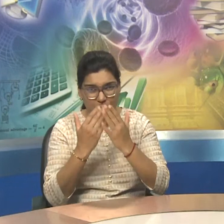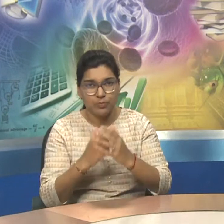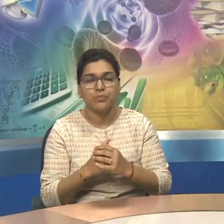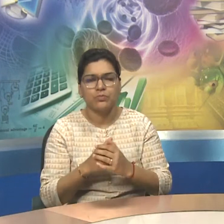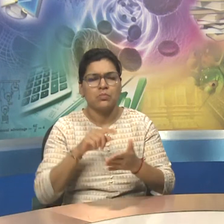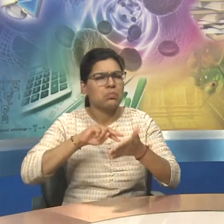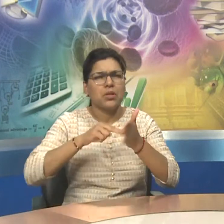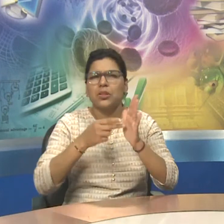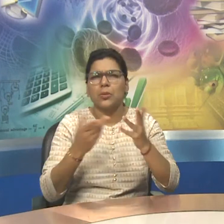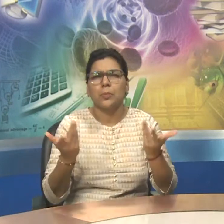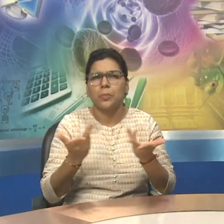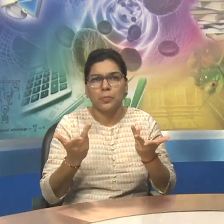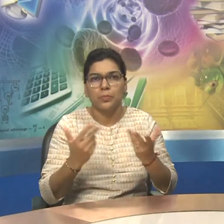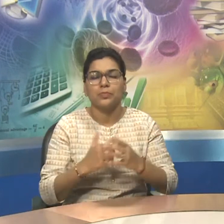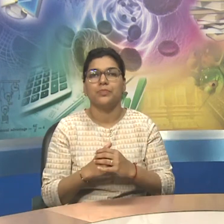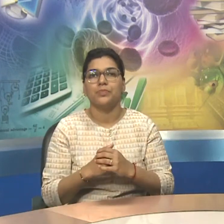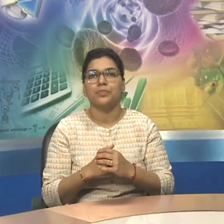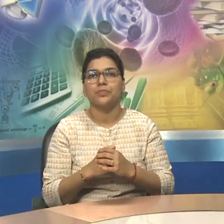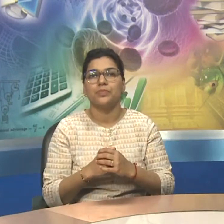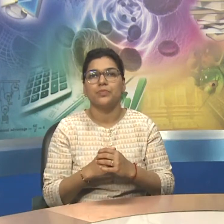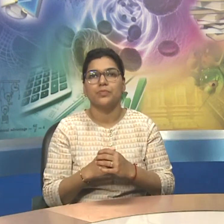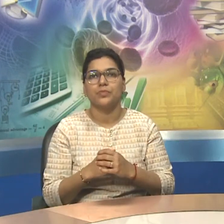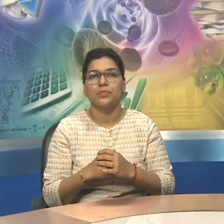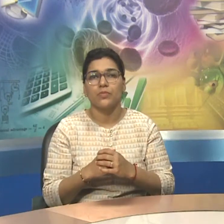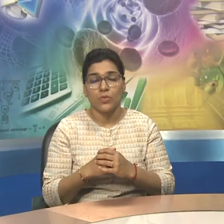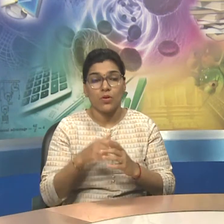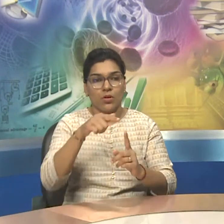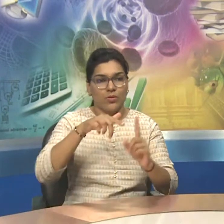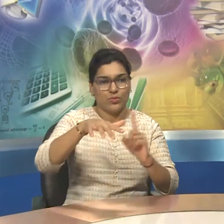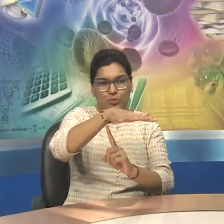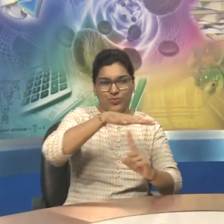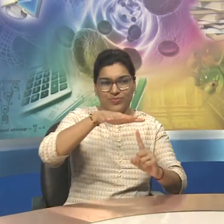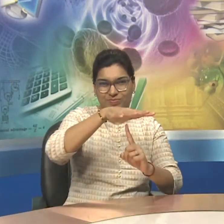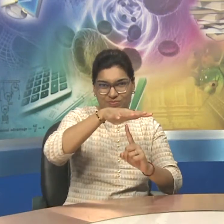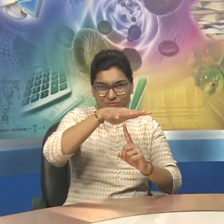Meaning of political science.